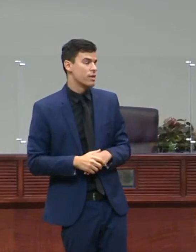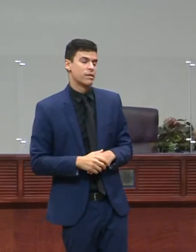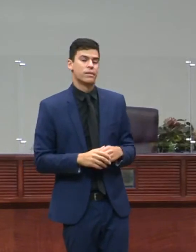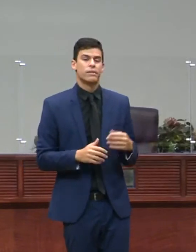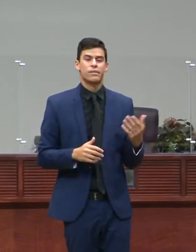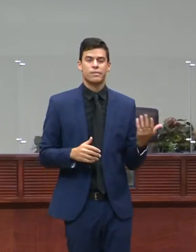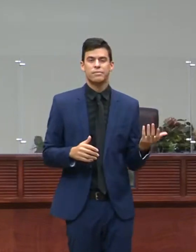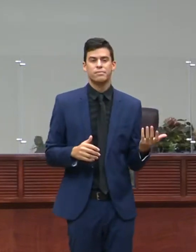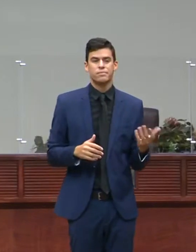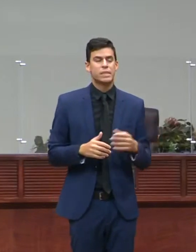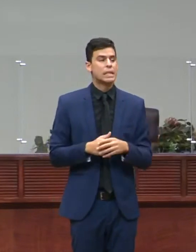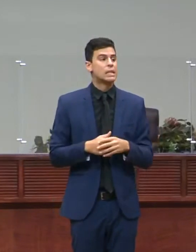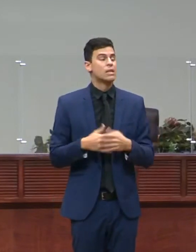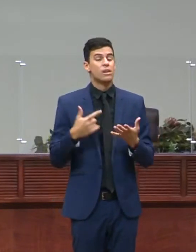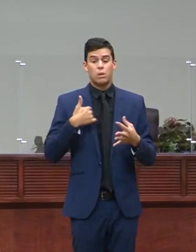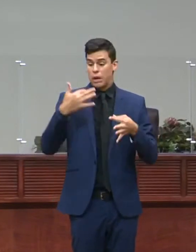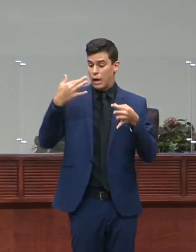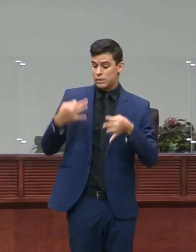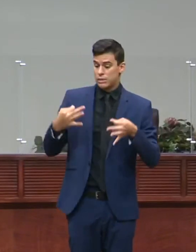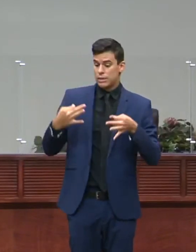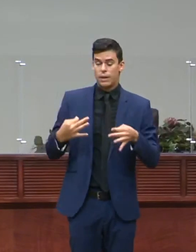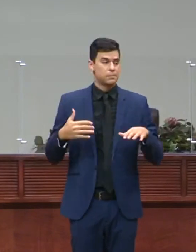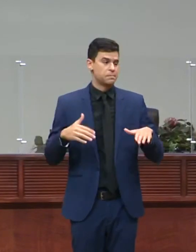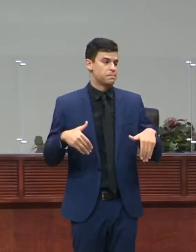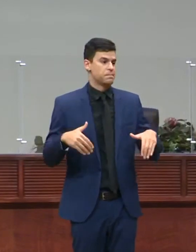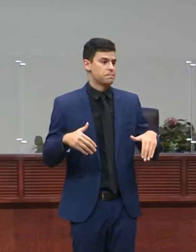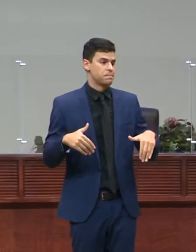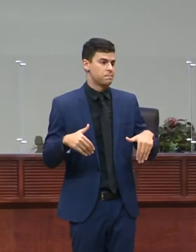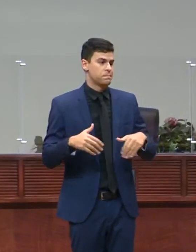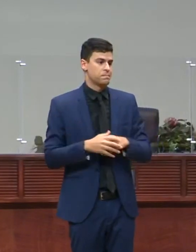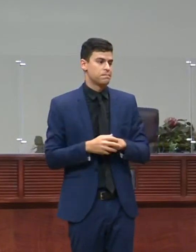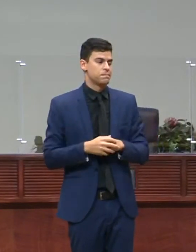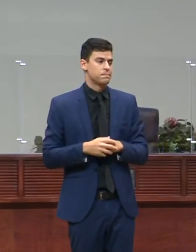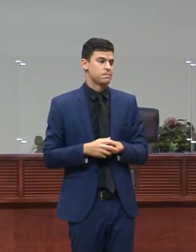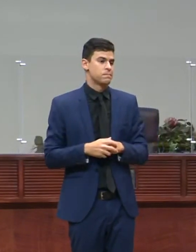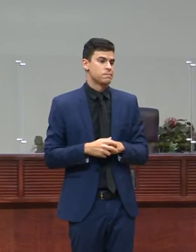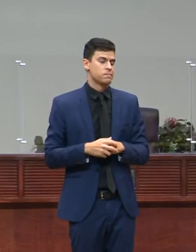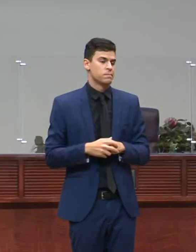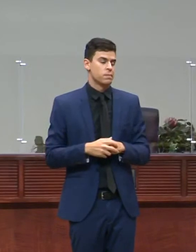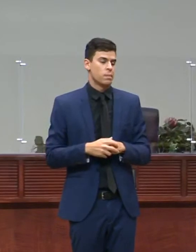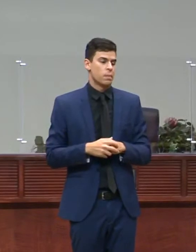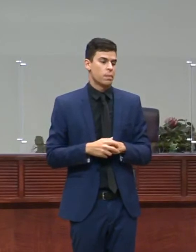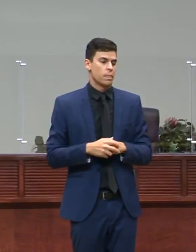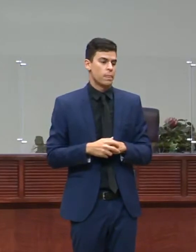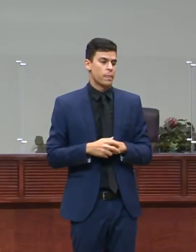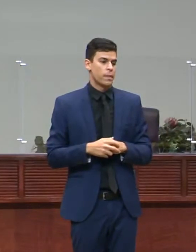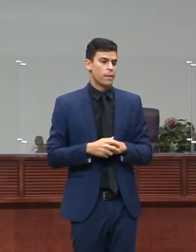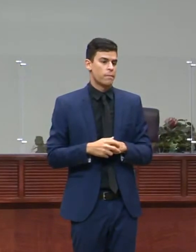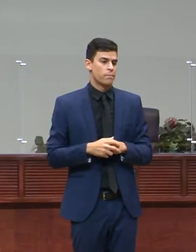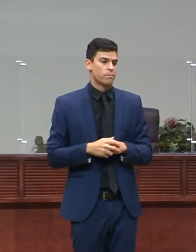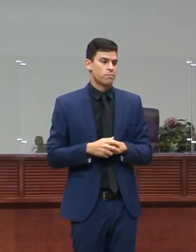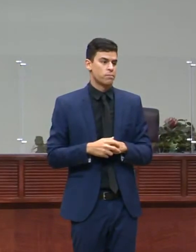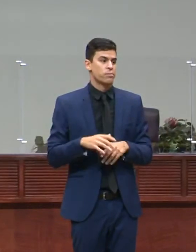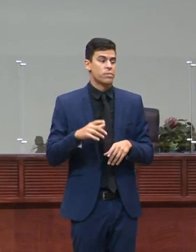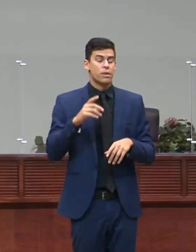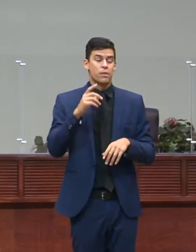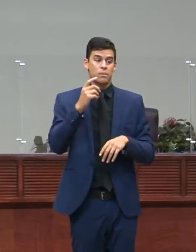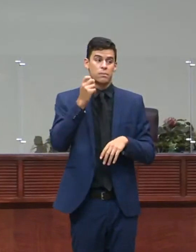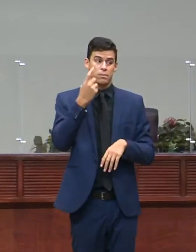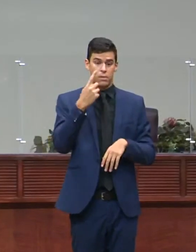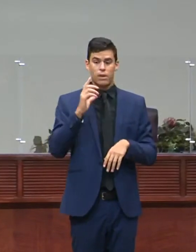We haven't made any final decisions in that regard, but certainly our healthcare experts